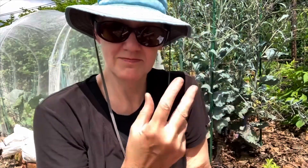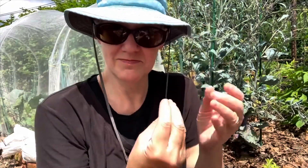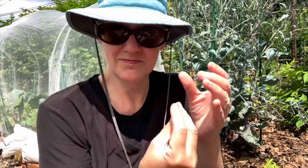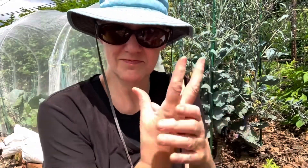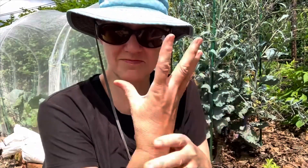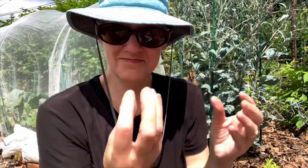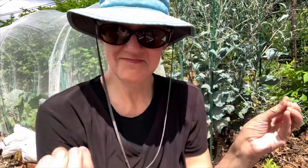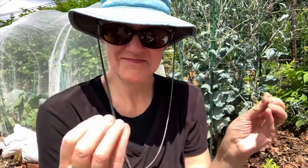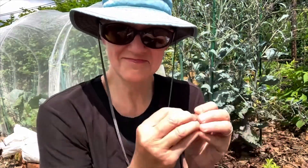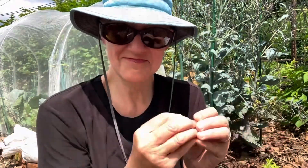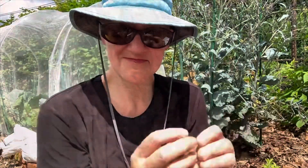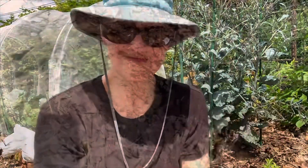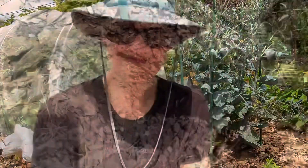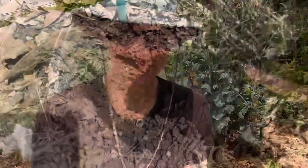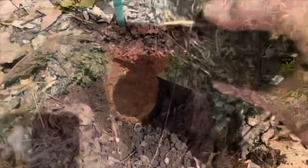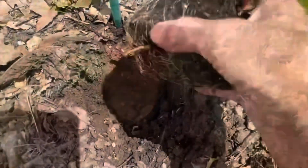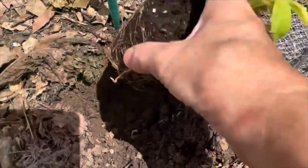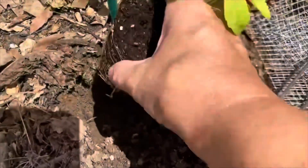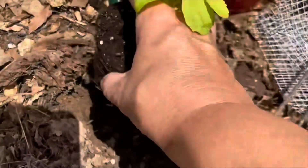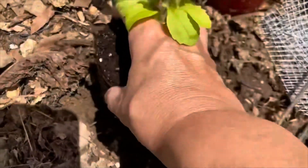the plant to let it grow some more.